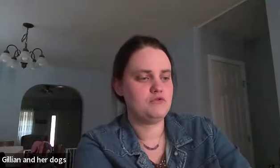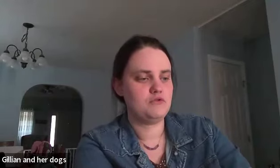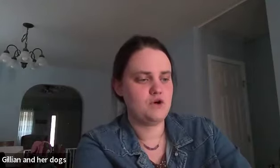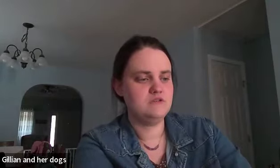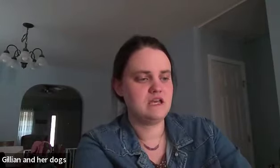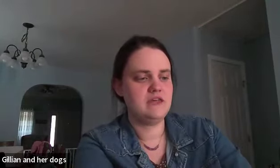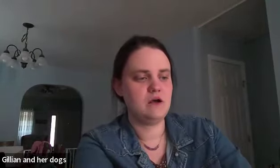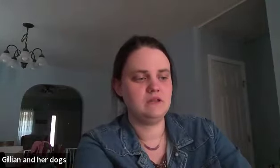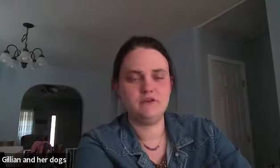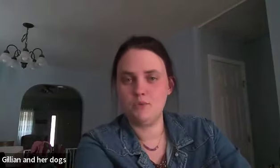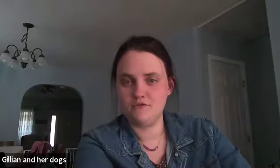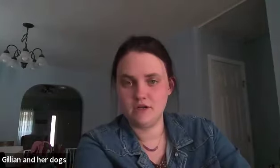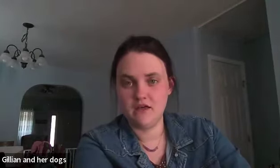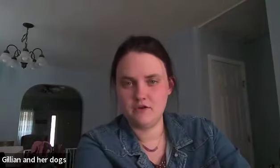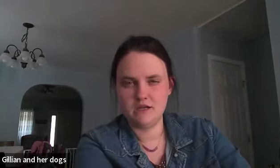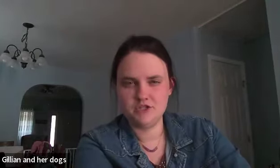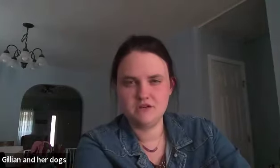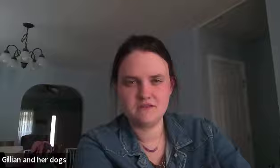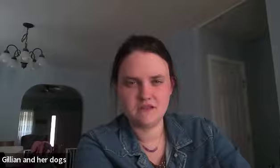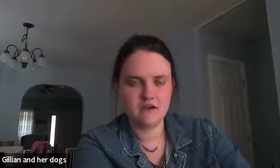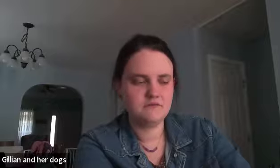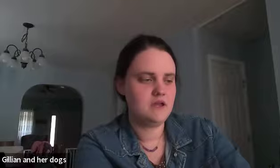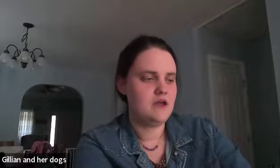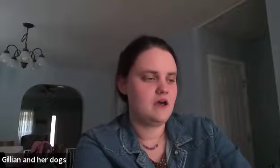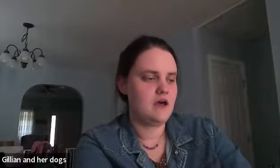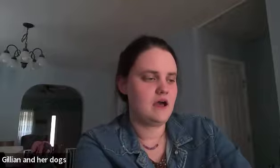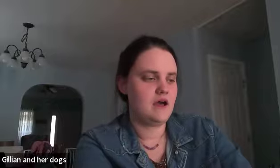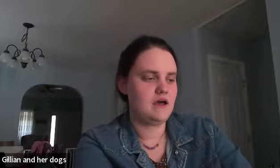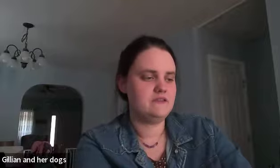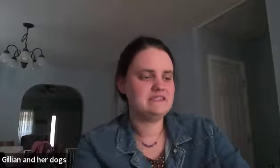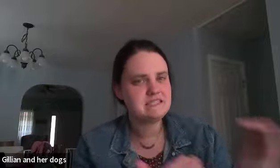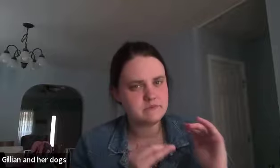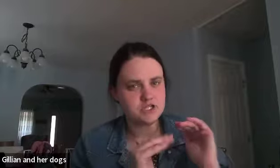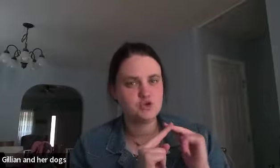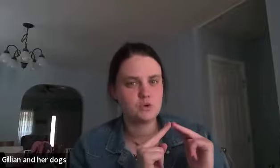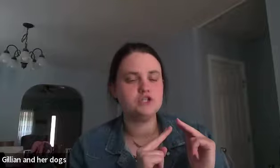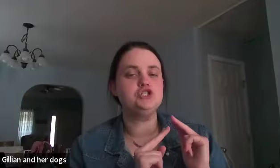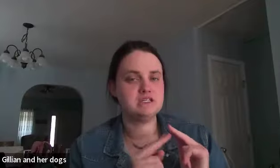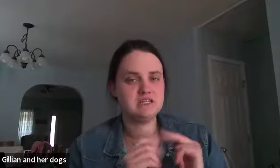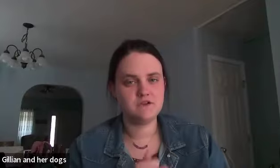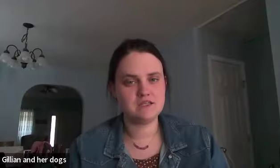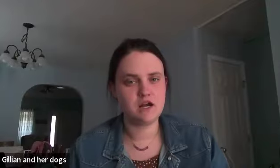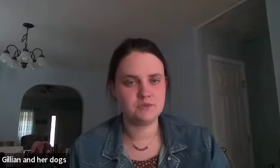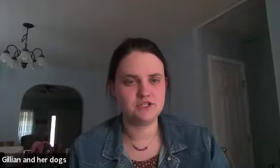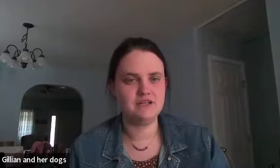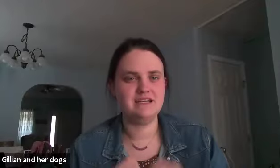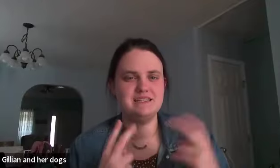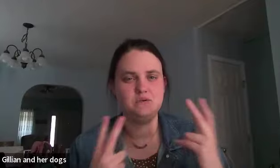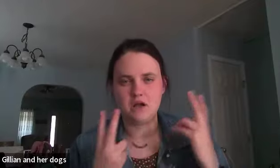through those and then I'll leave it open for any other animals you can think of. This list is a bit shorter just to give you guys that opportunity to see what kind